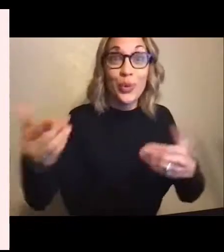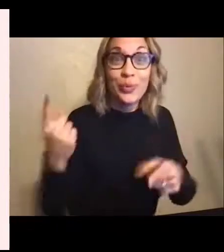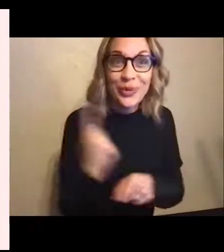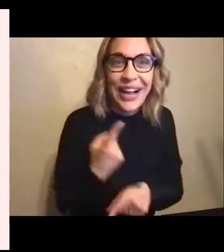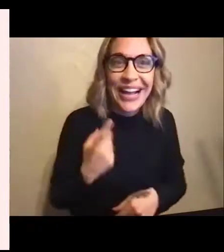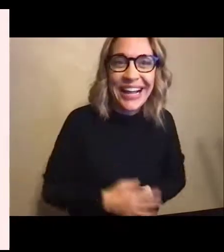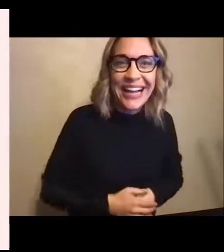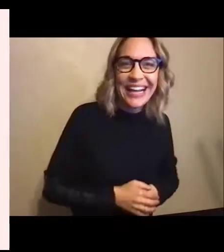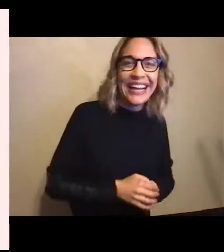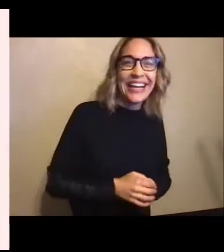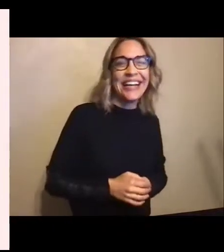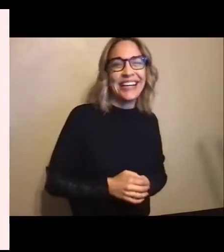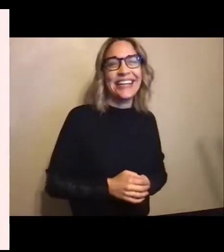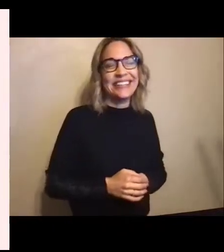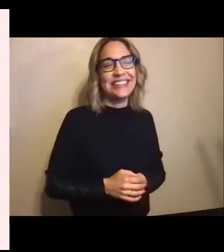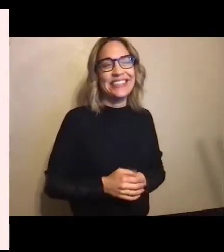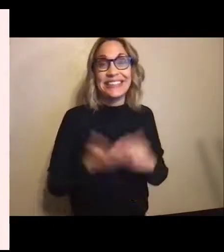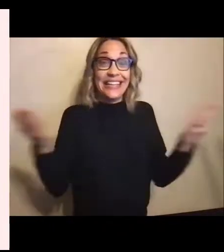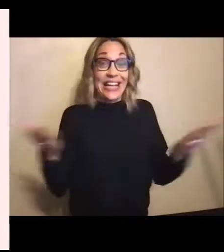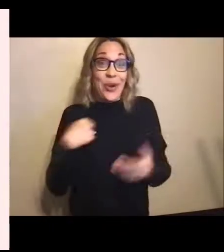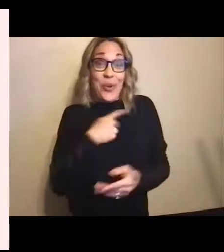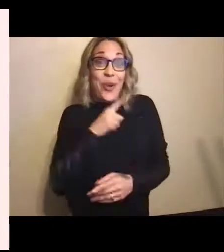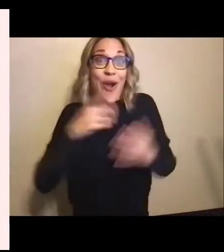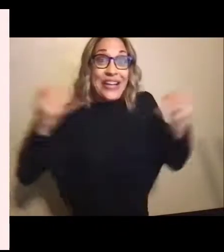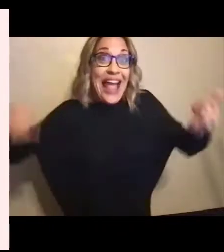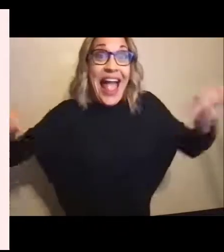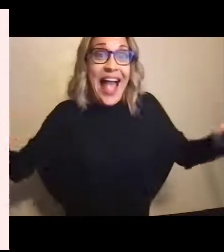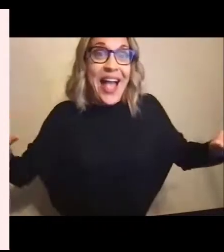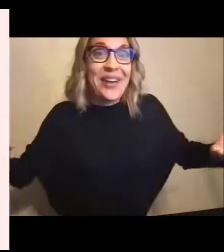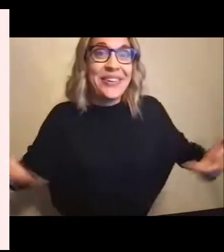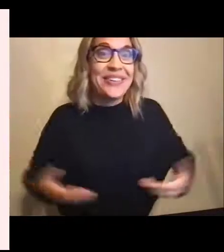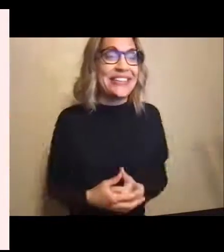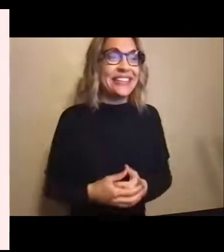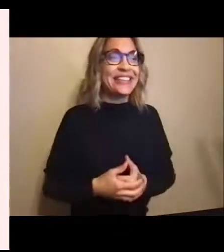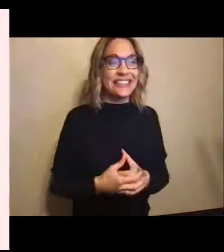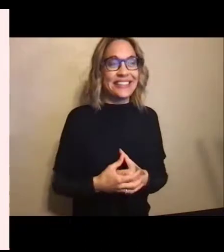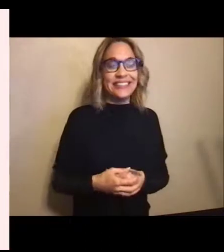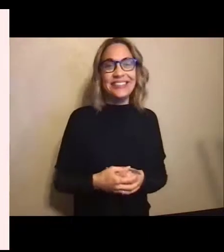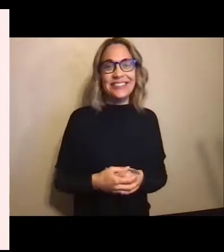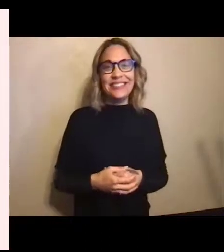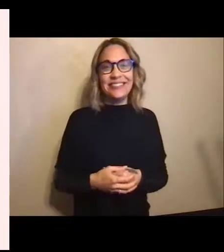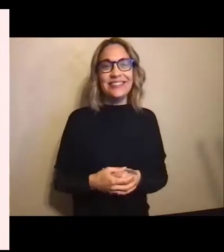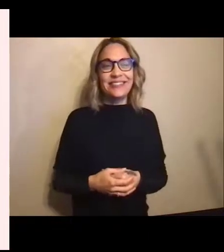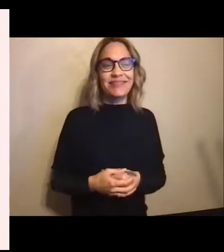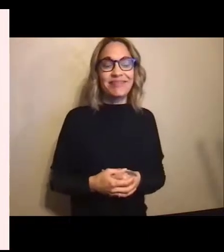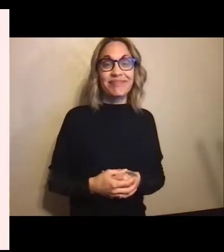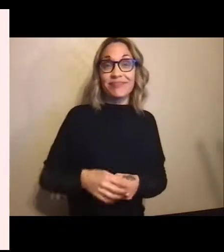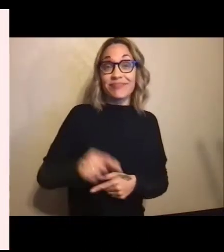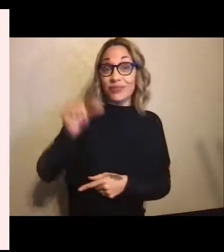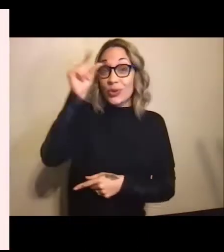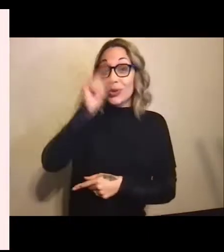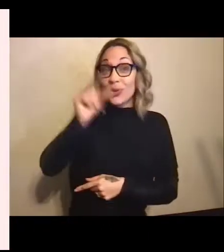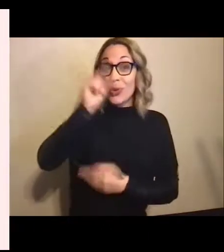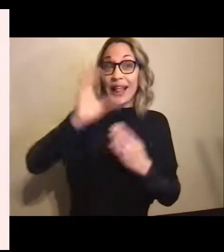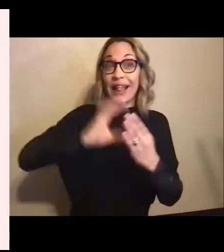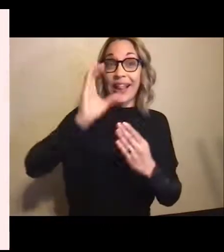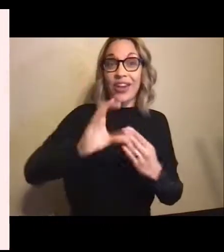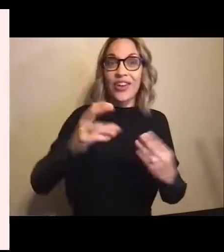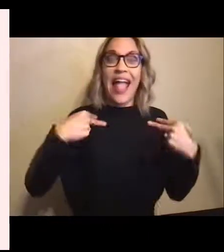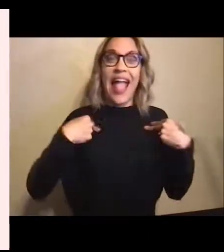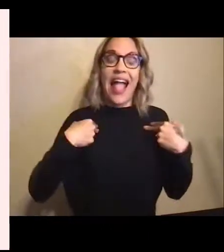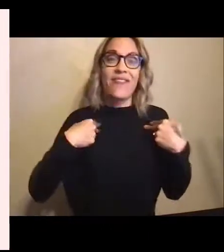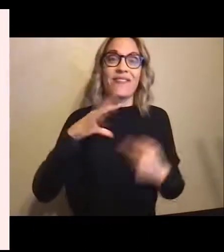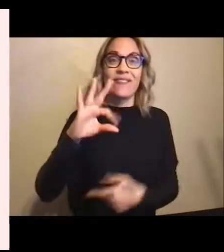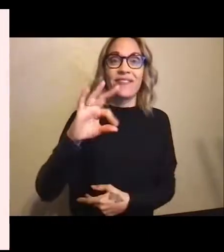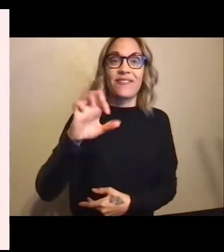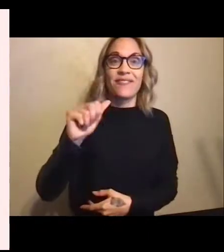everyone says, meet in our Zoom room, right? Or what's the Zoom ID? Or here we are. This is just where we are right now. Catch you in the Zoom